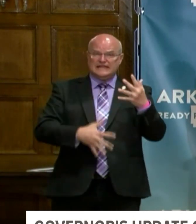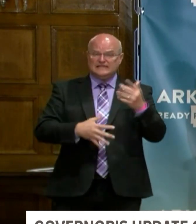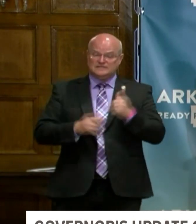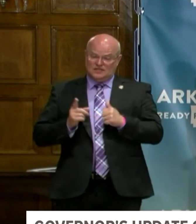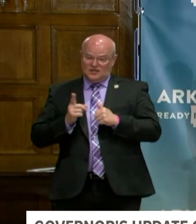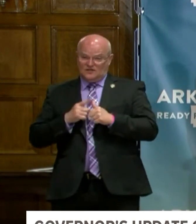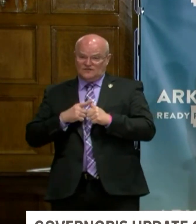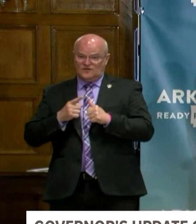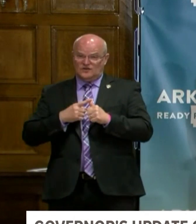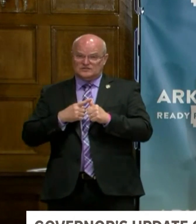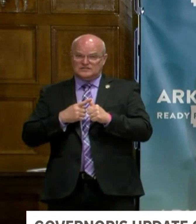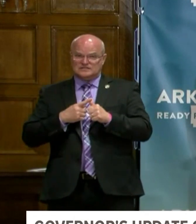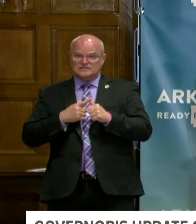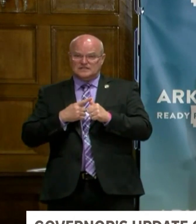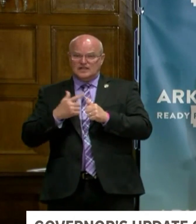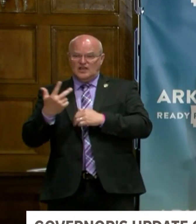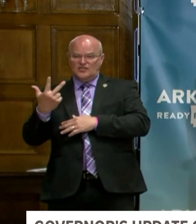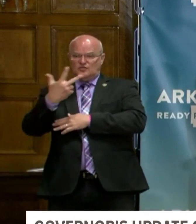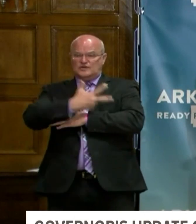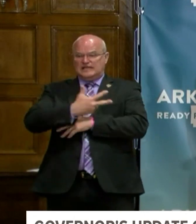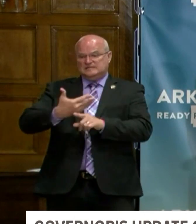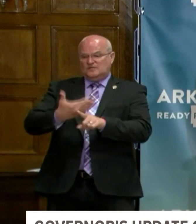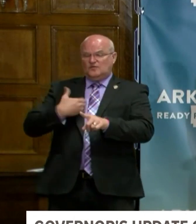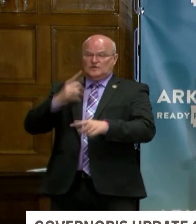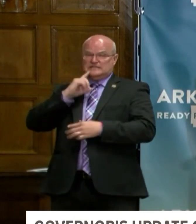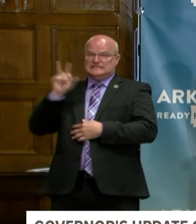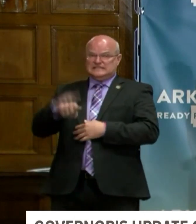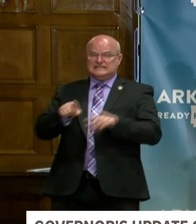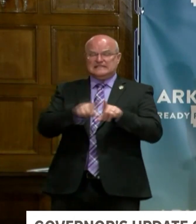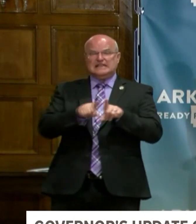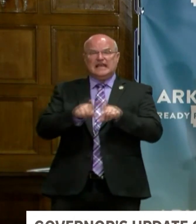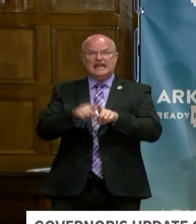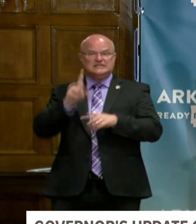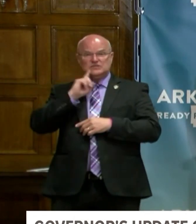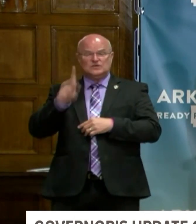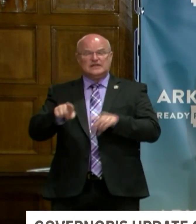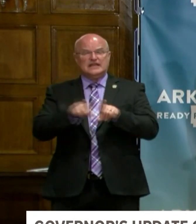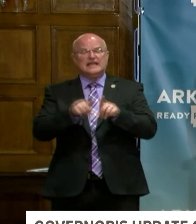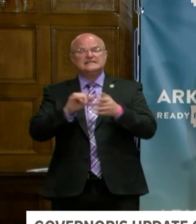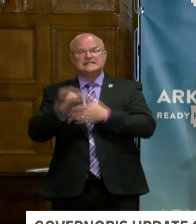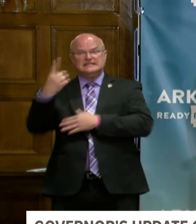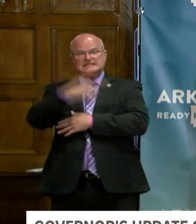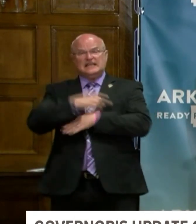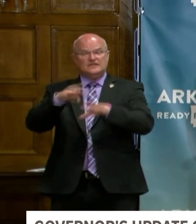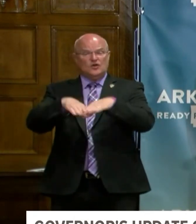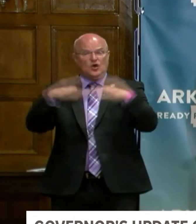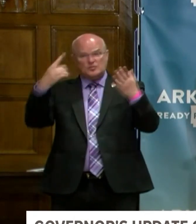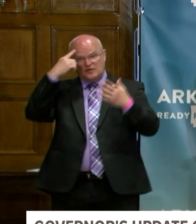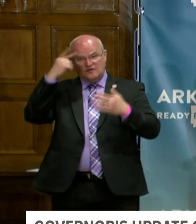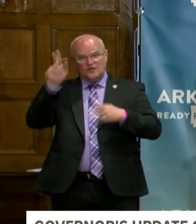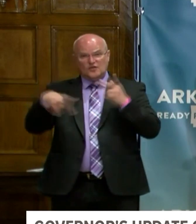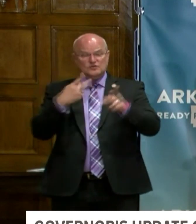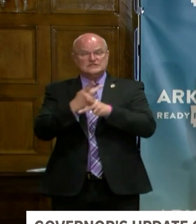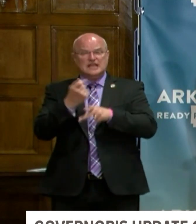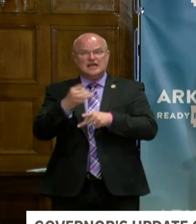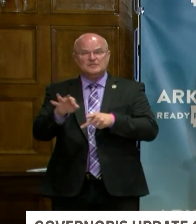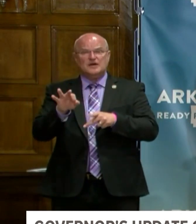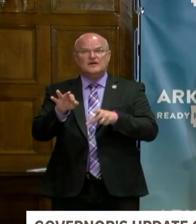difficulty is 3 days ahead of what we directed as the date of opening for those type